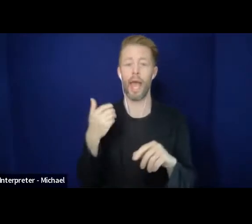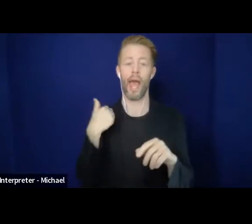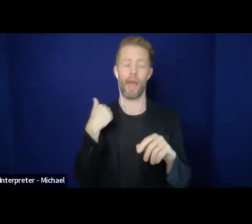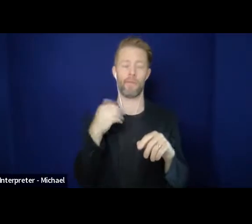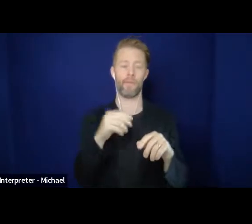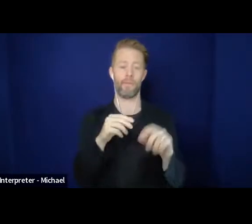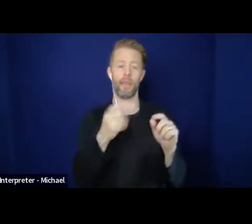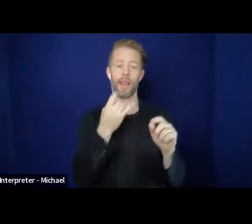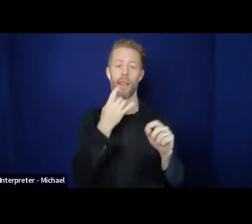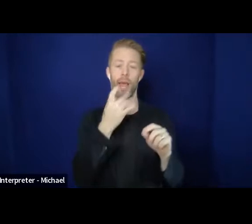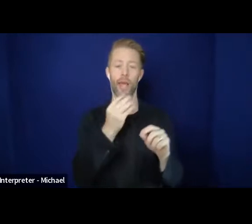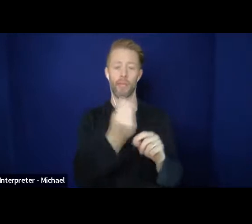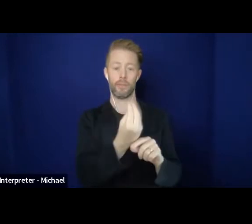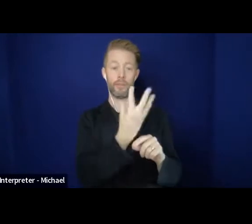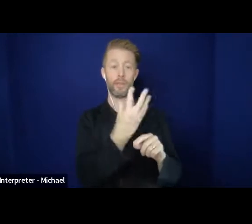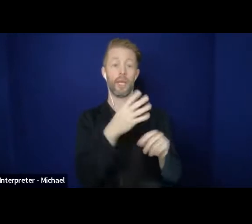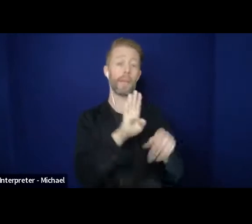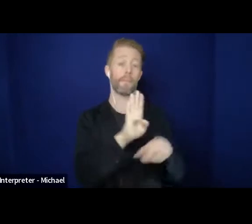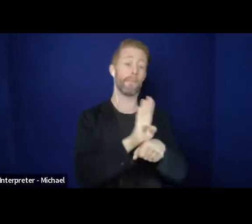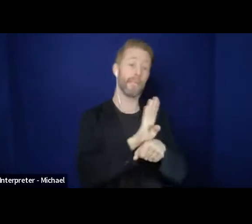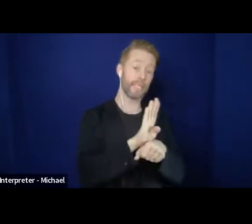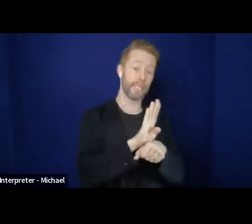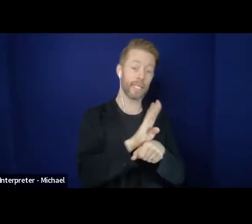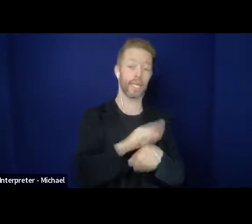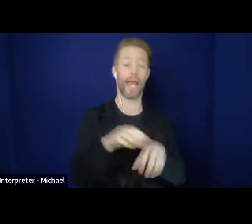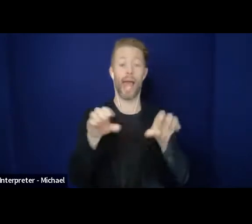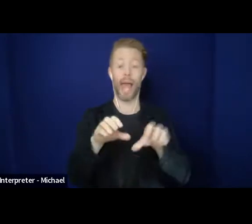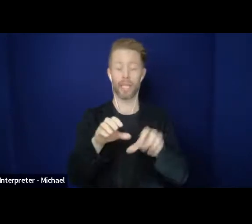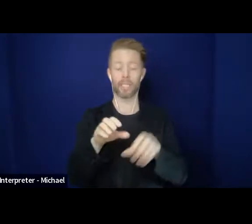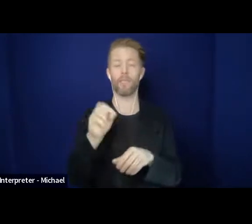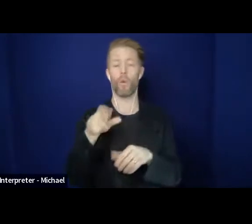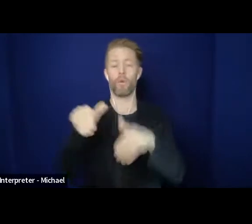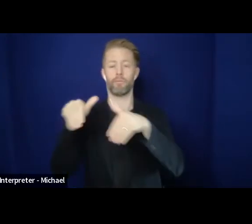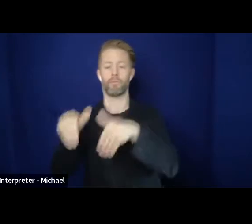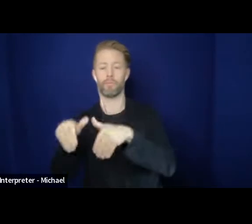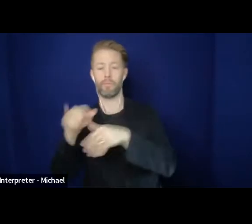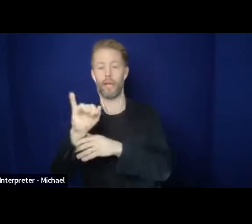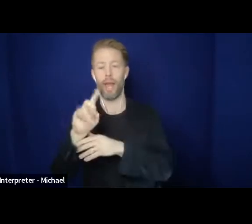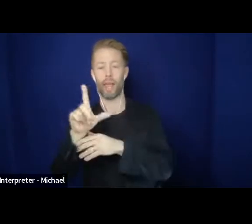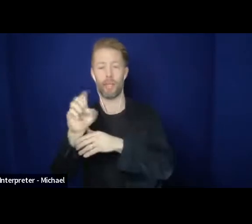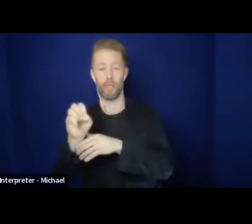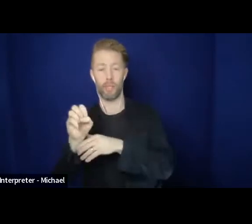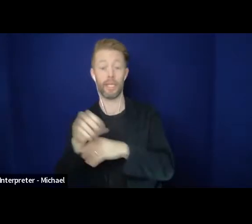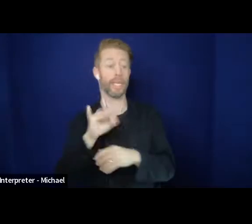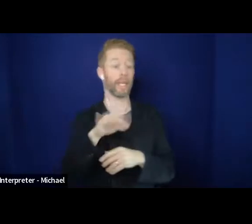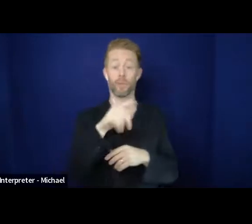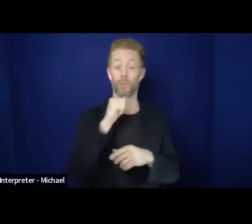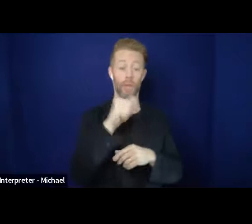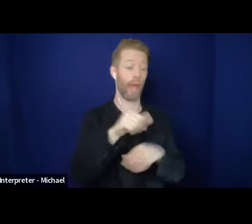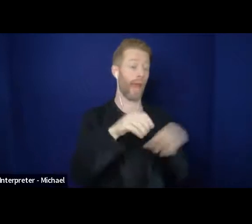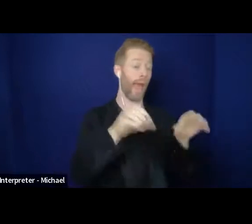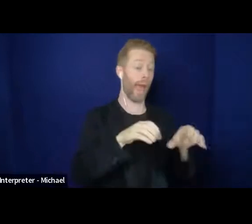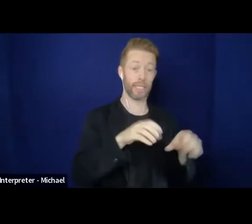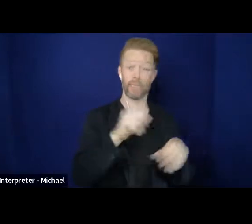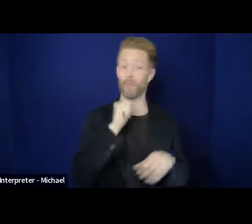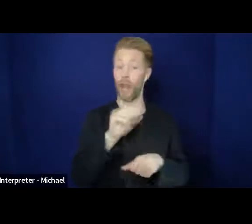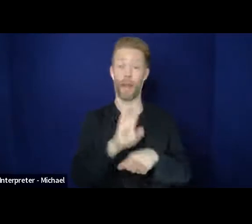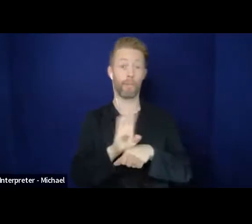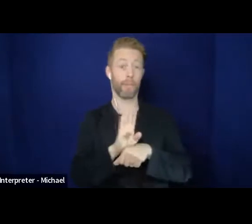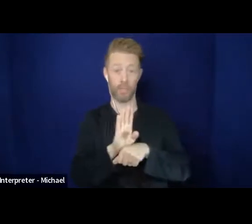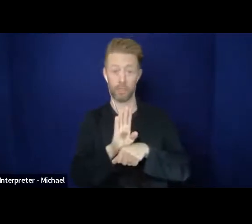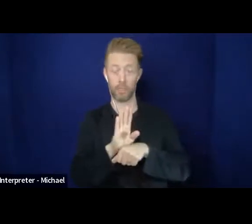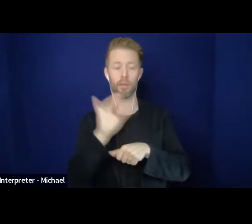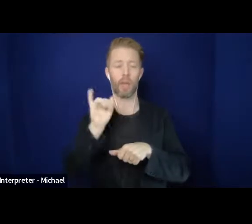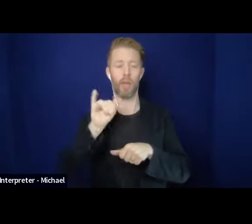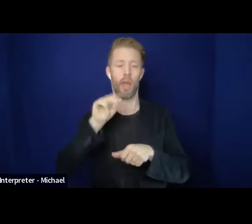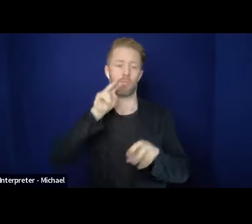or whether you are active or whether you are idle. And if you are not active or busy, that monitoring of